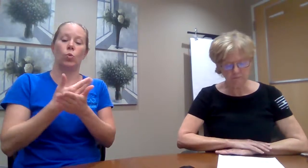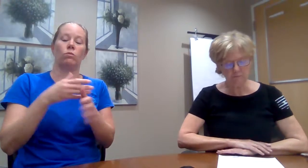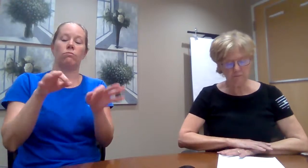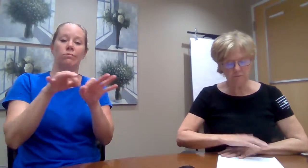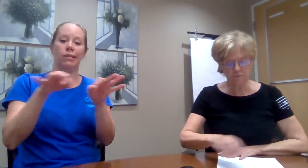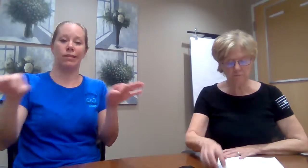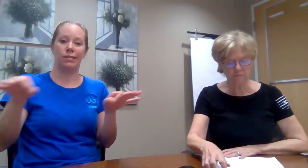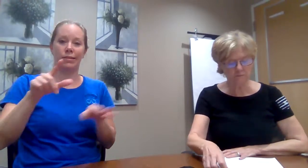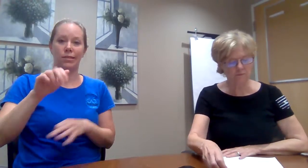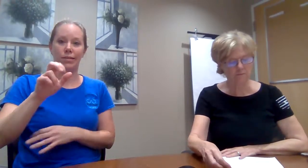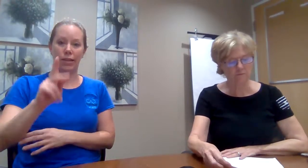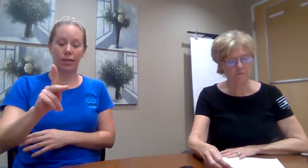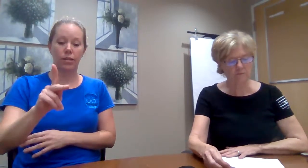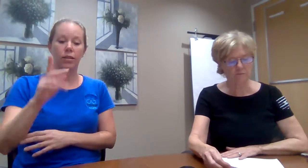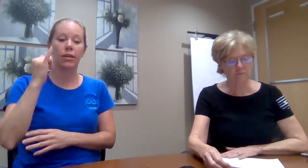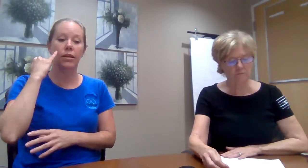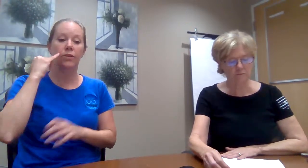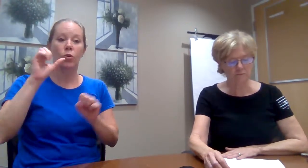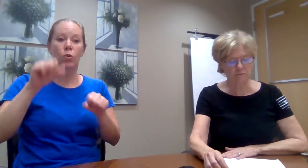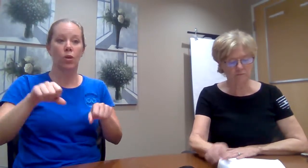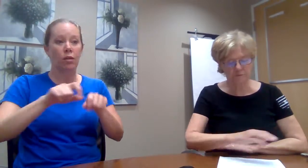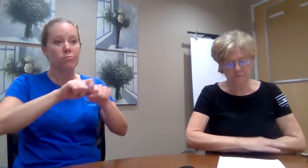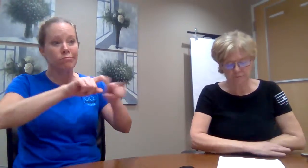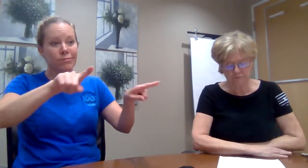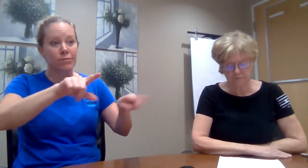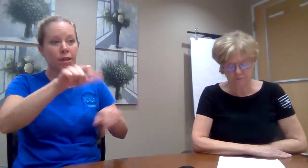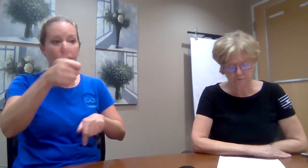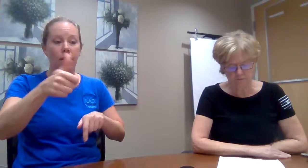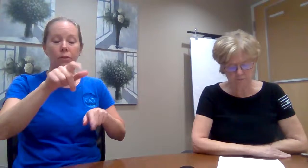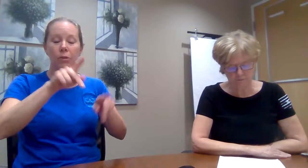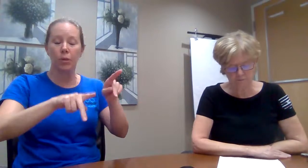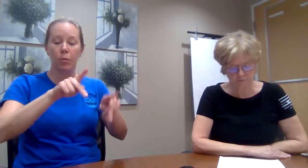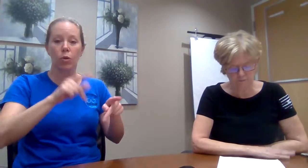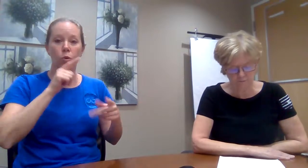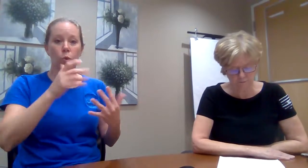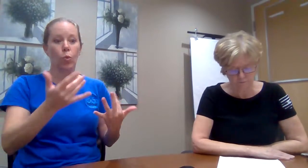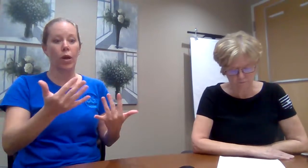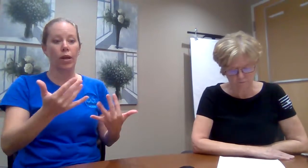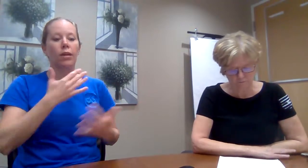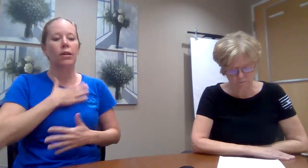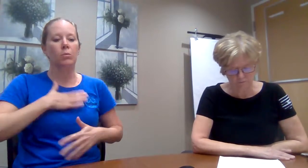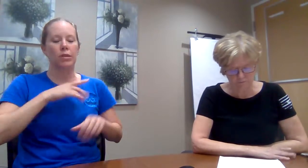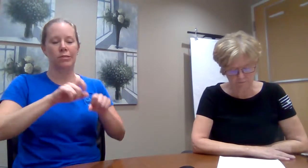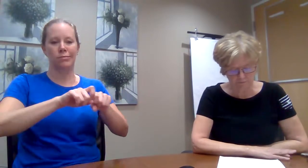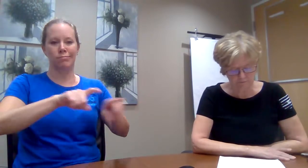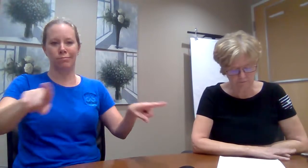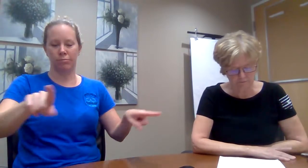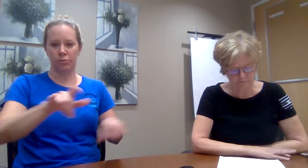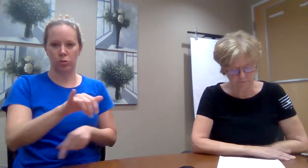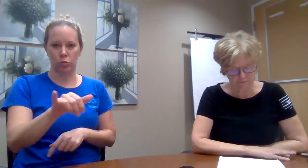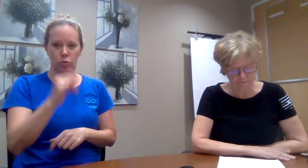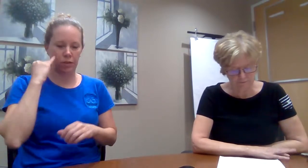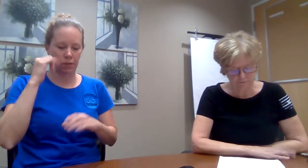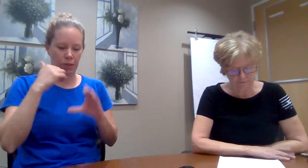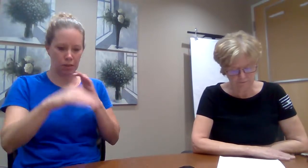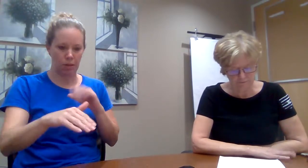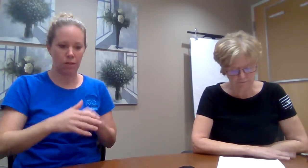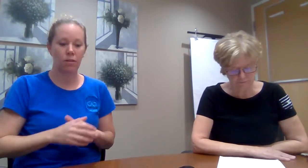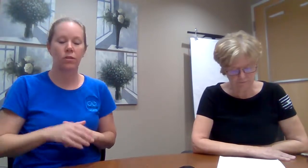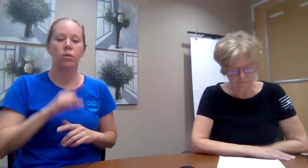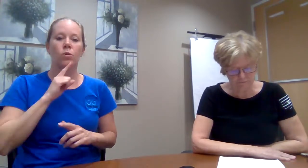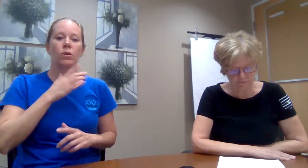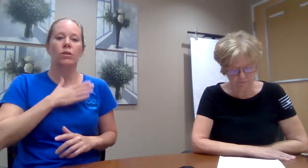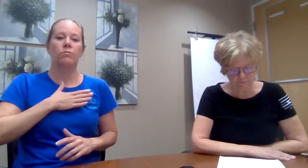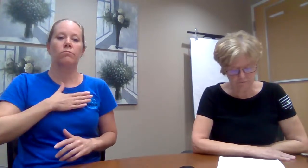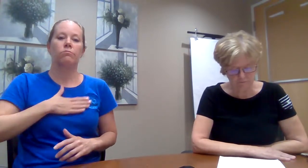the ability to share the new link with people you know who are waiting as well, that would be terrific. Do